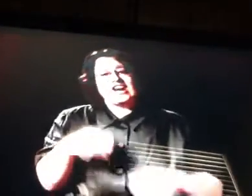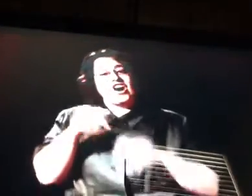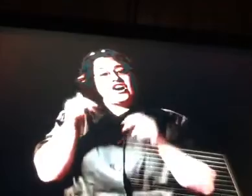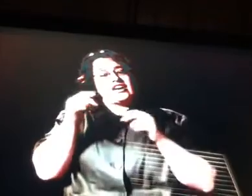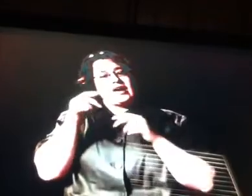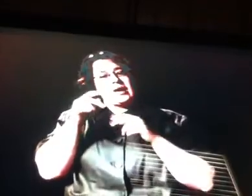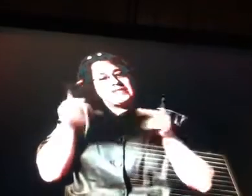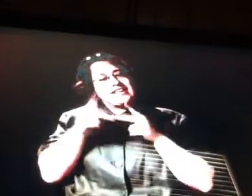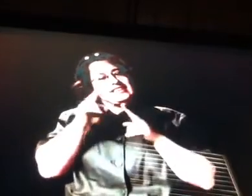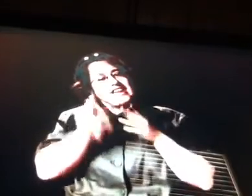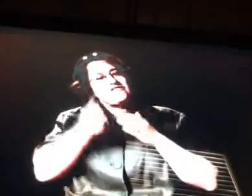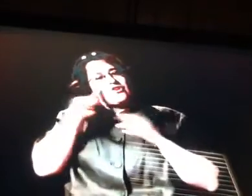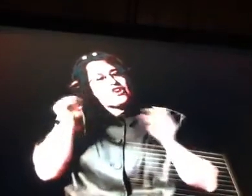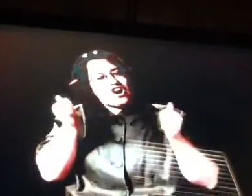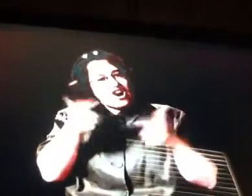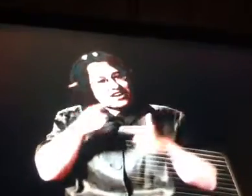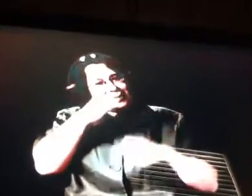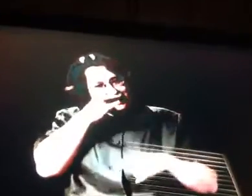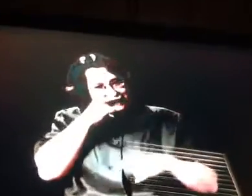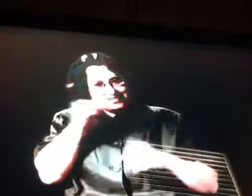And some people would say, oh yeah, looking